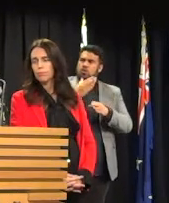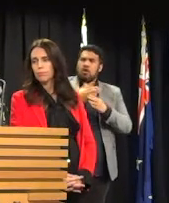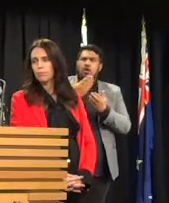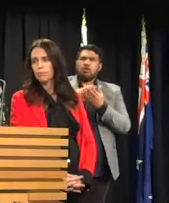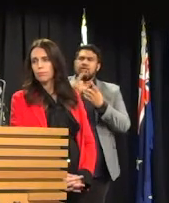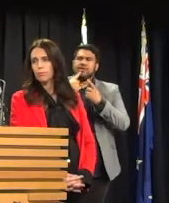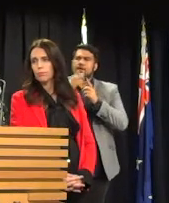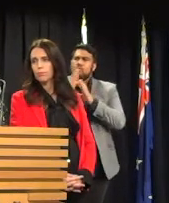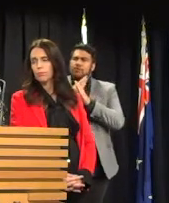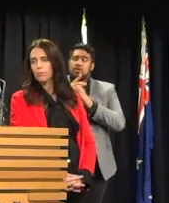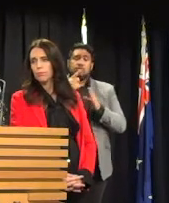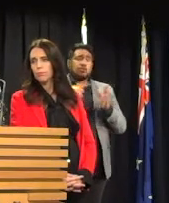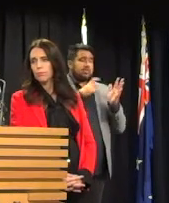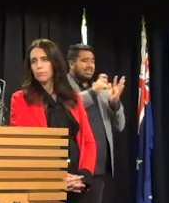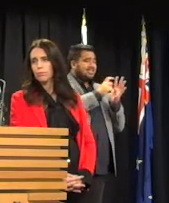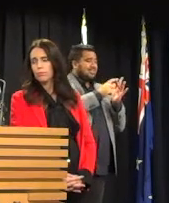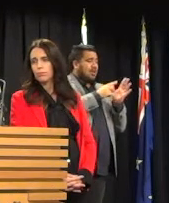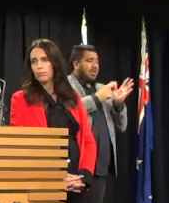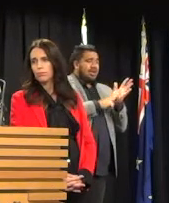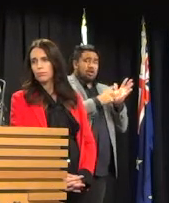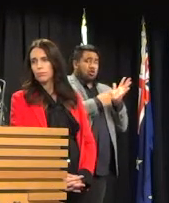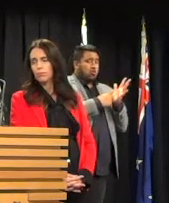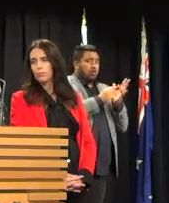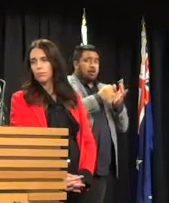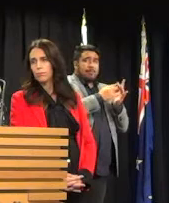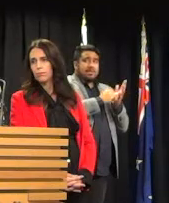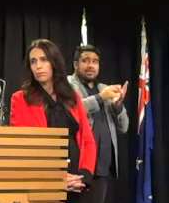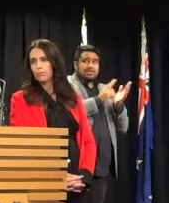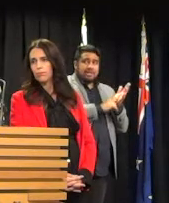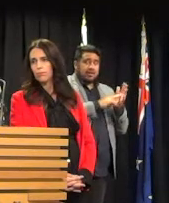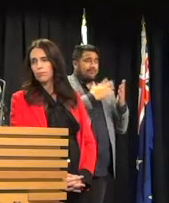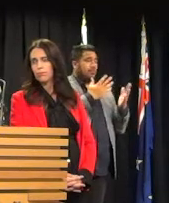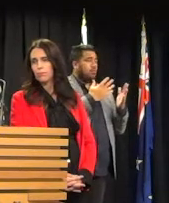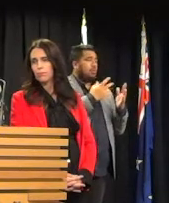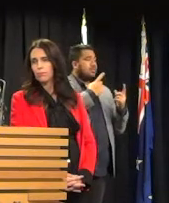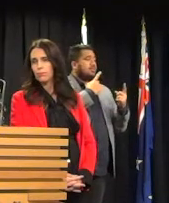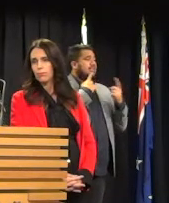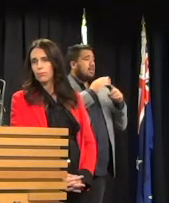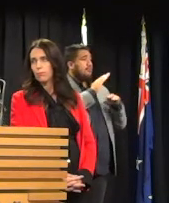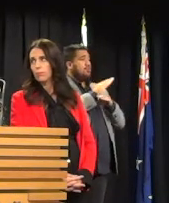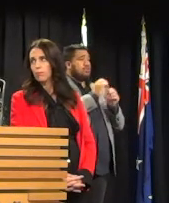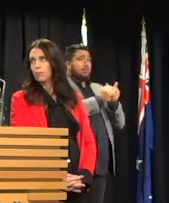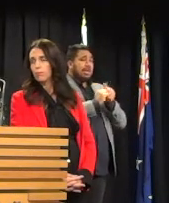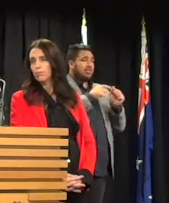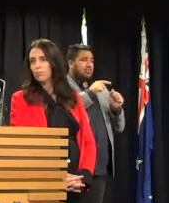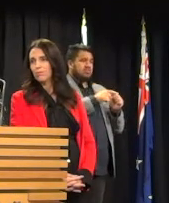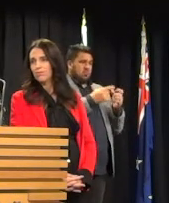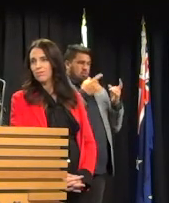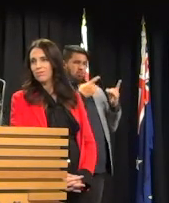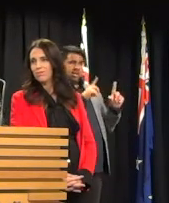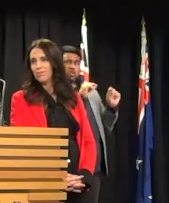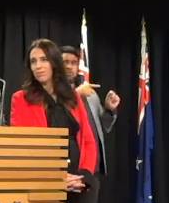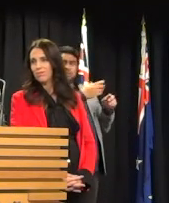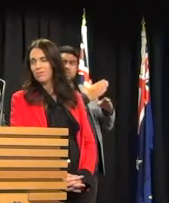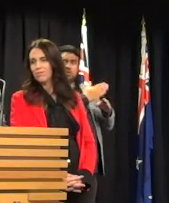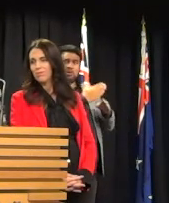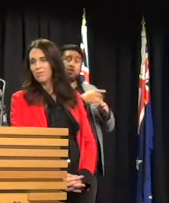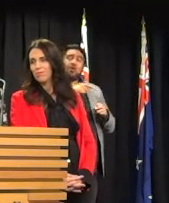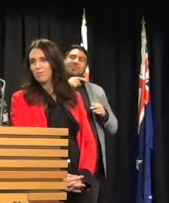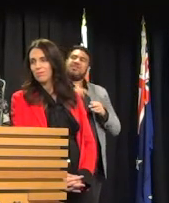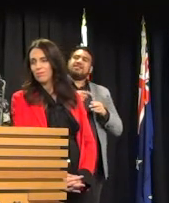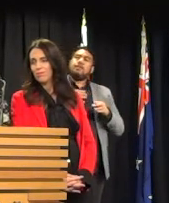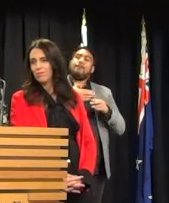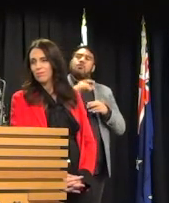Robertson and the Data Futures Partnership was already more or less doing the same thing? Now, this goes a little bit further than what the Data Future